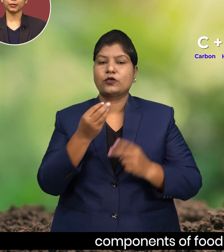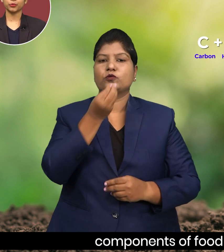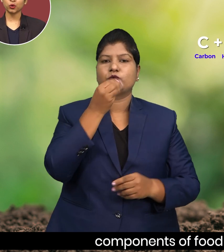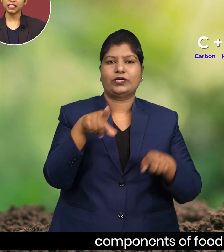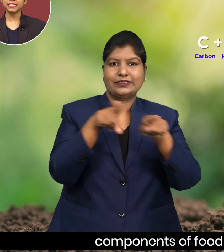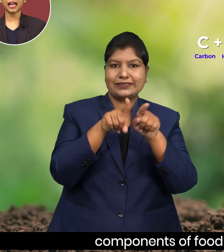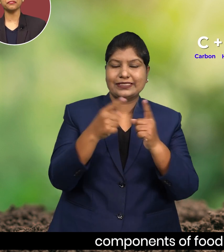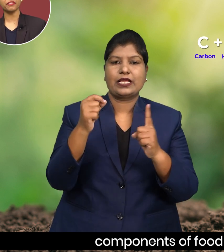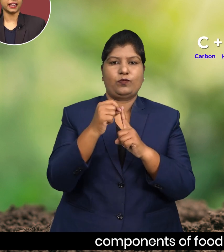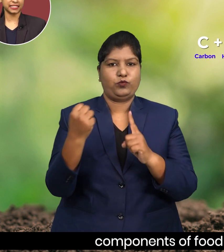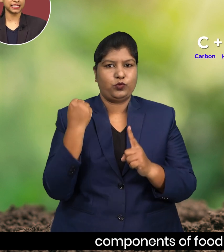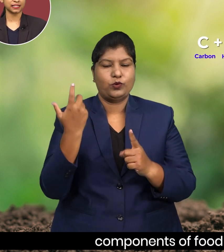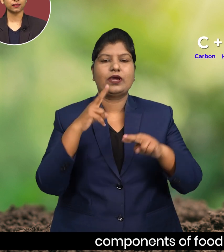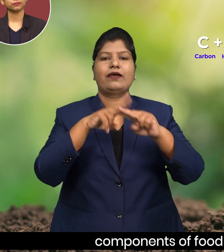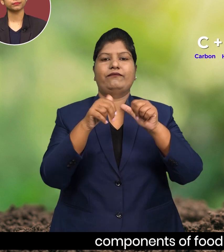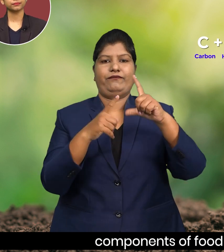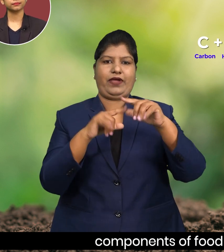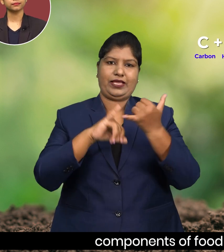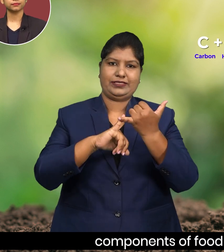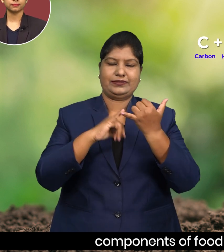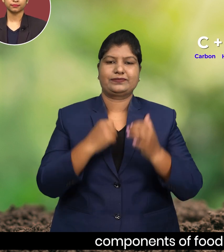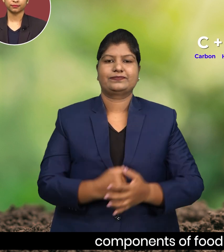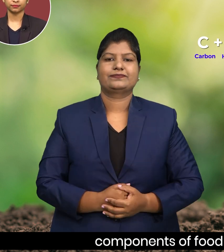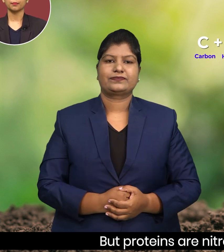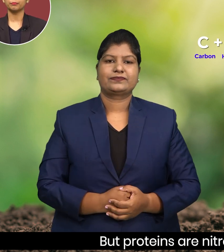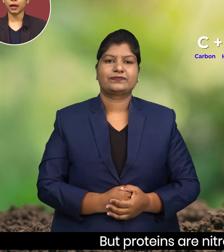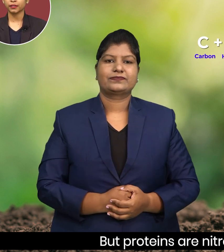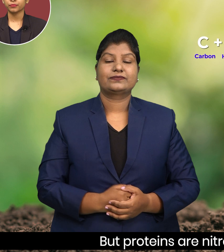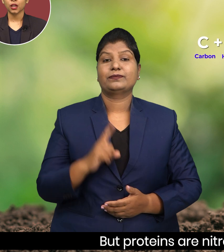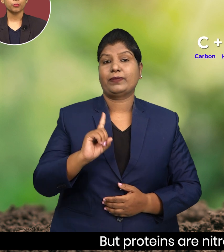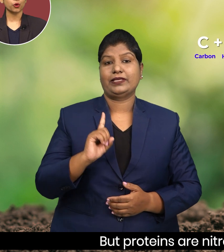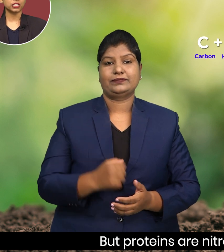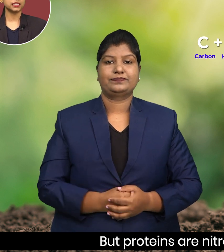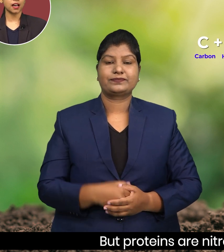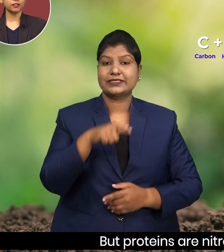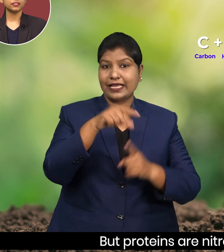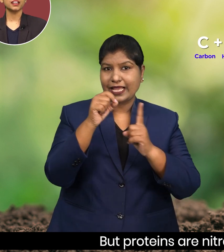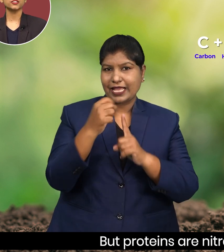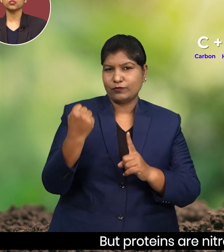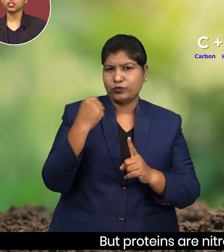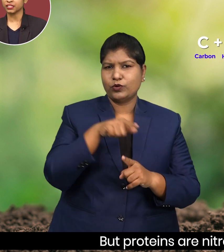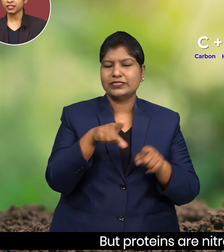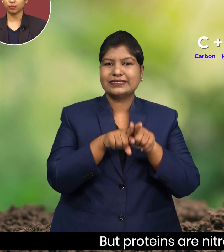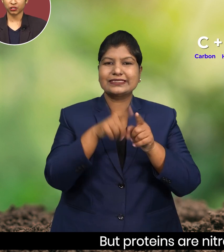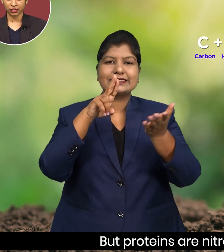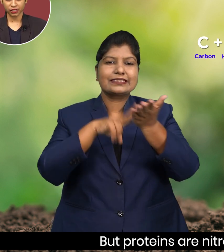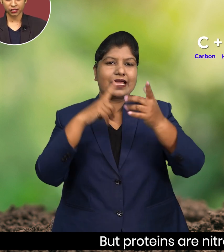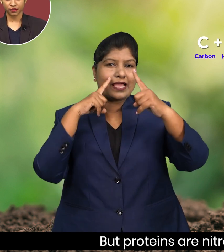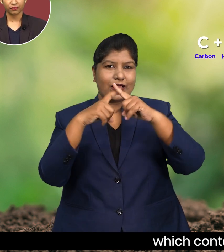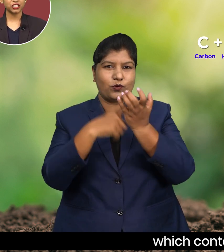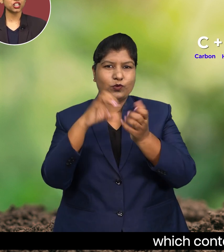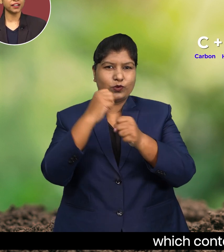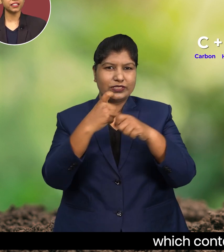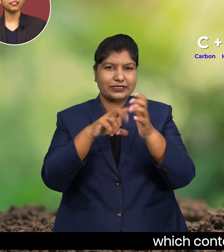like proteins and fats. But Proteins are nitrogenous